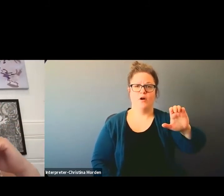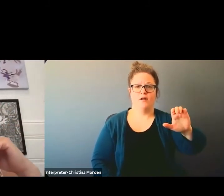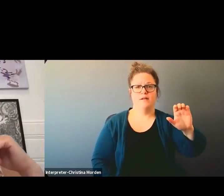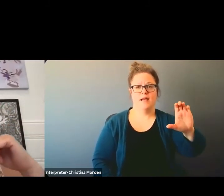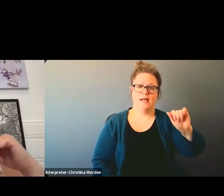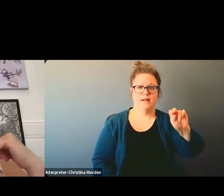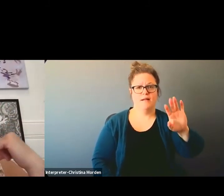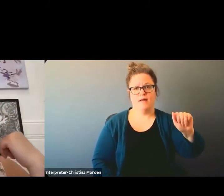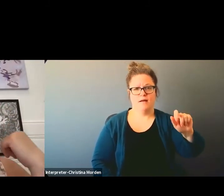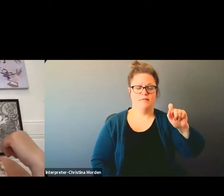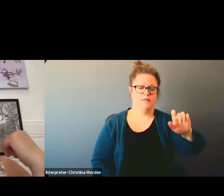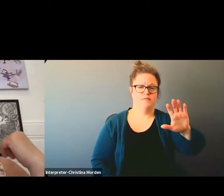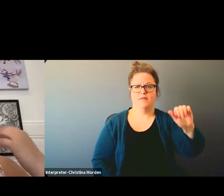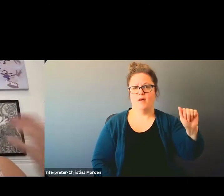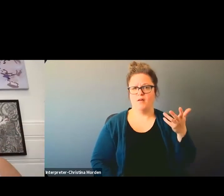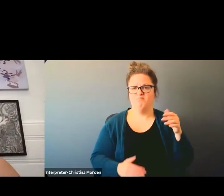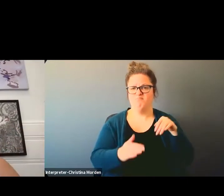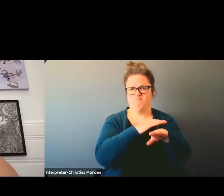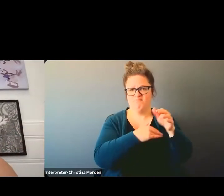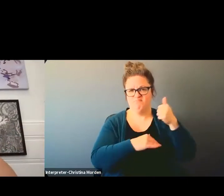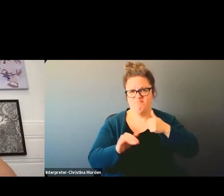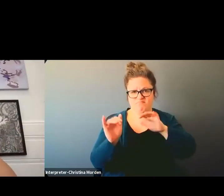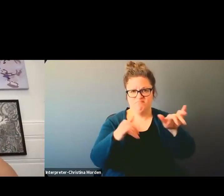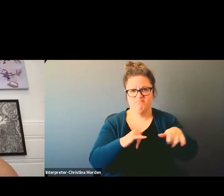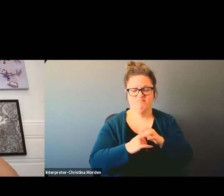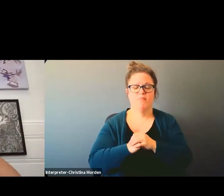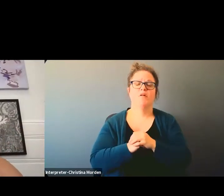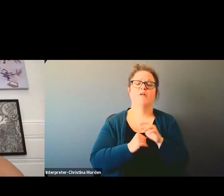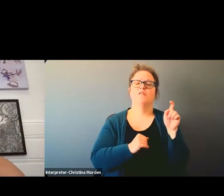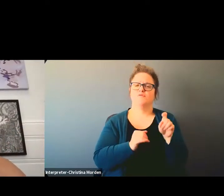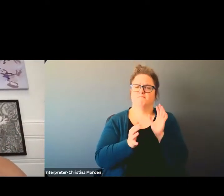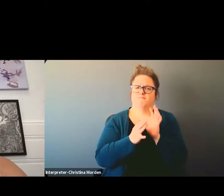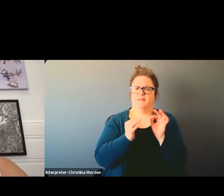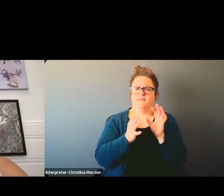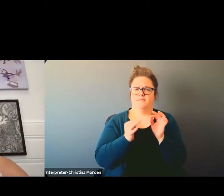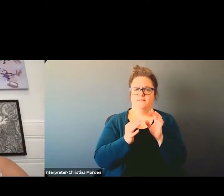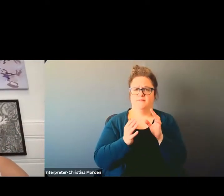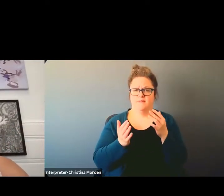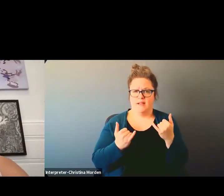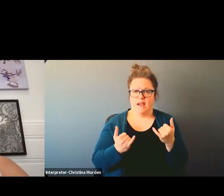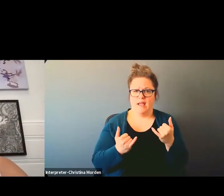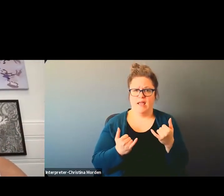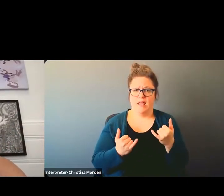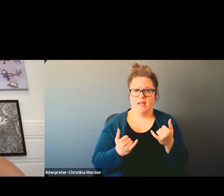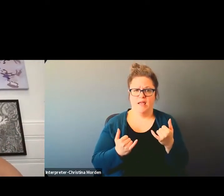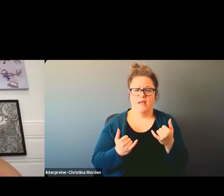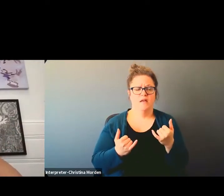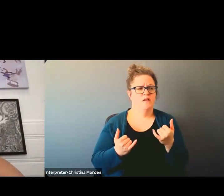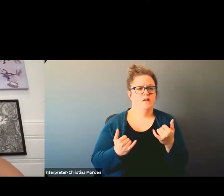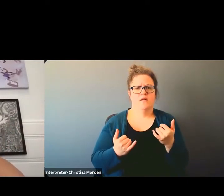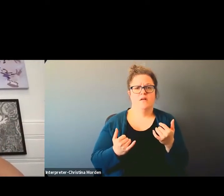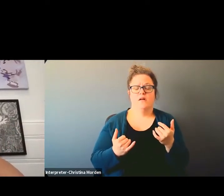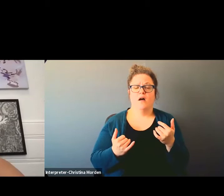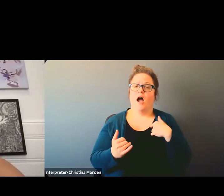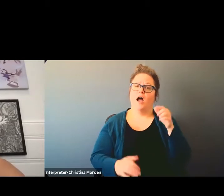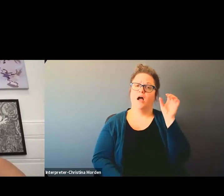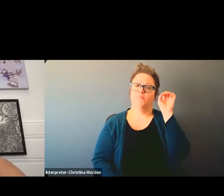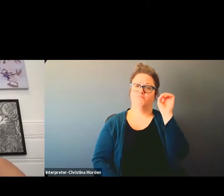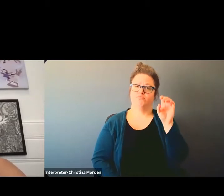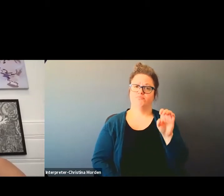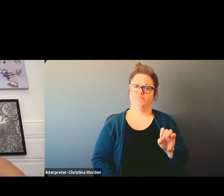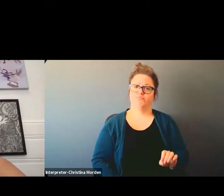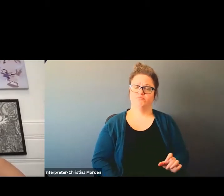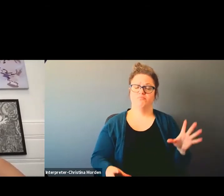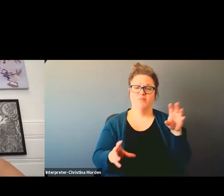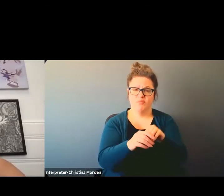http://accessible.canada.ca. I should also mention that today, what I speak about will not be complete. An hour is really